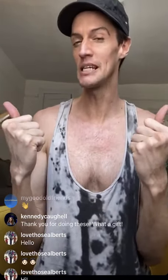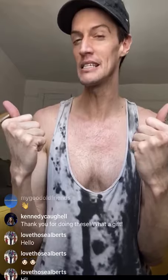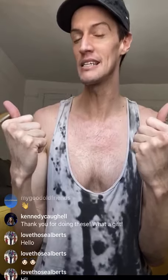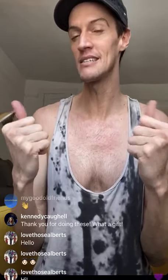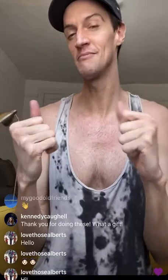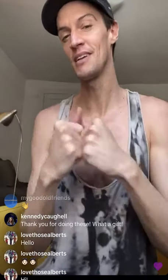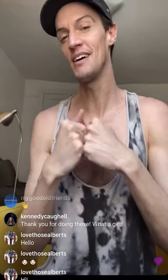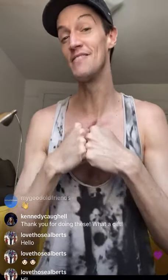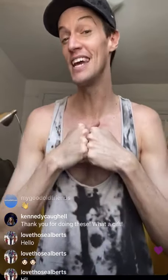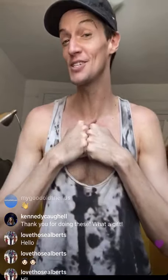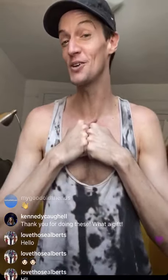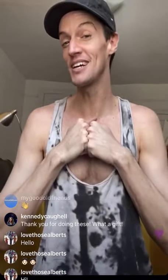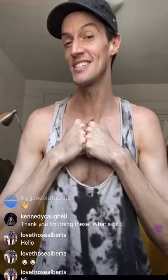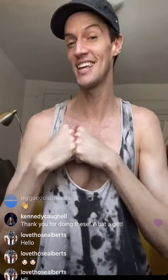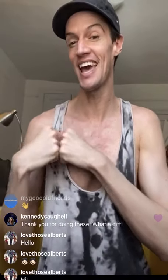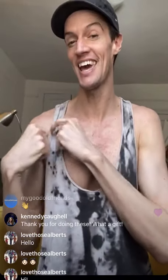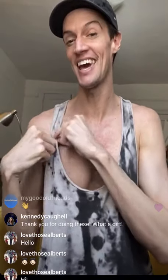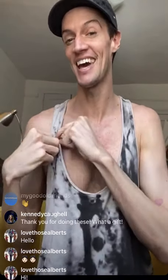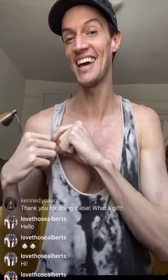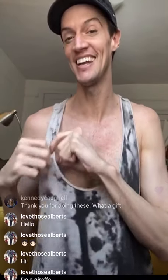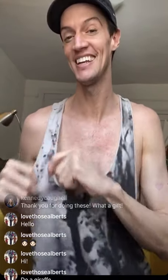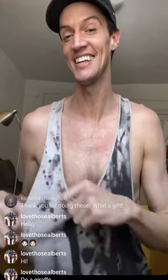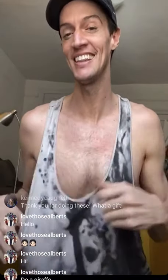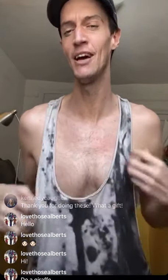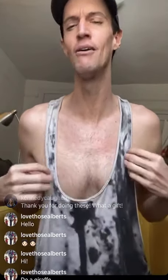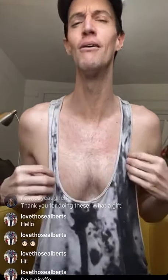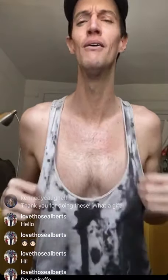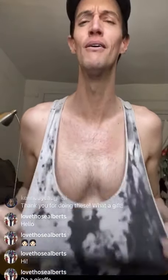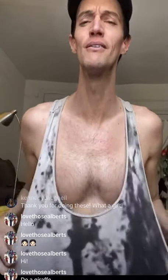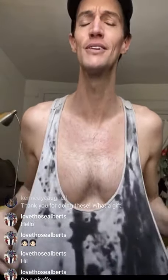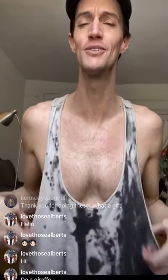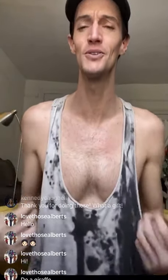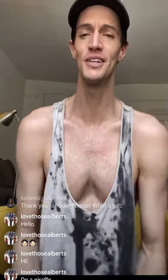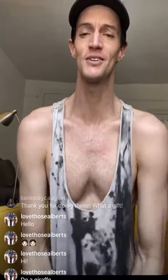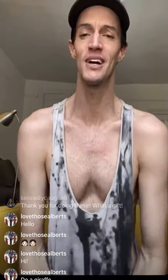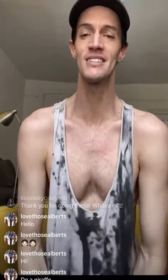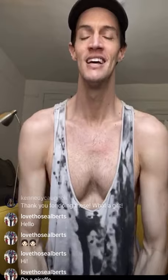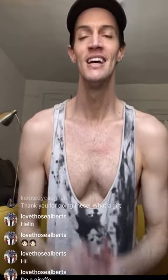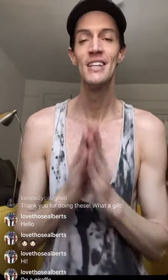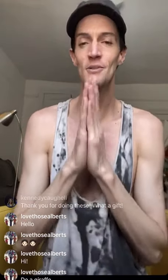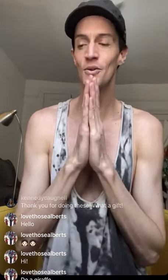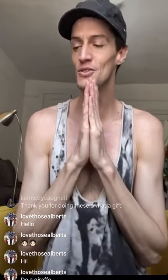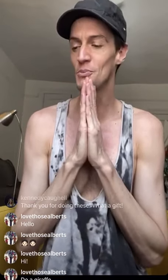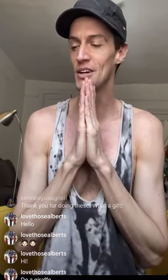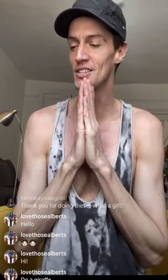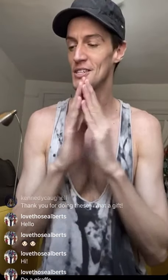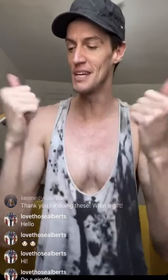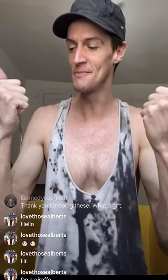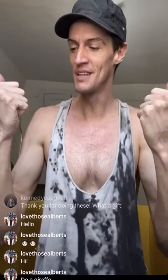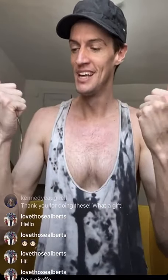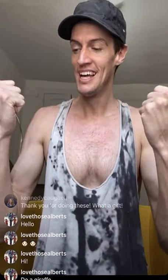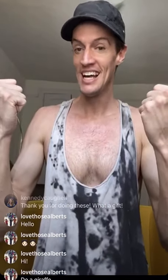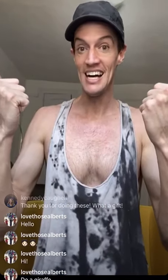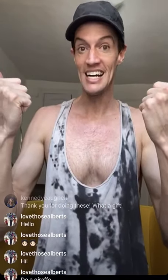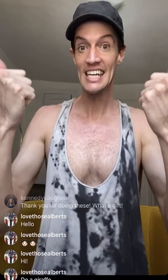nieces, Vanessa Grace and little Julia Grace. They're both so precious to me. Game